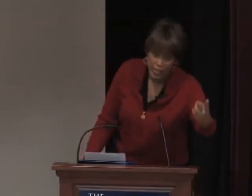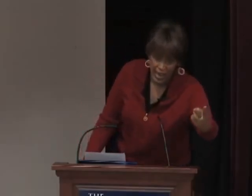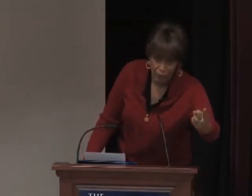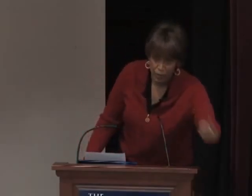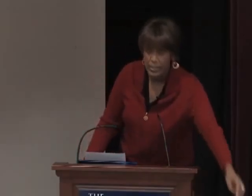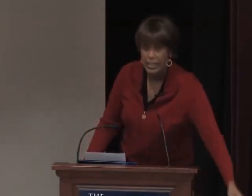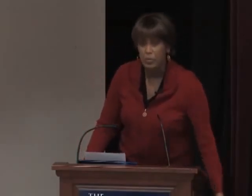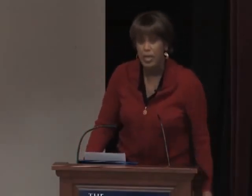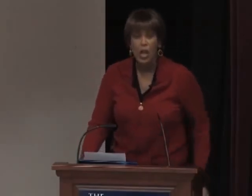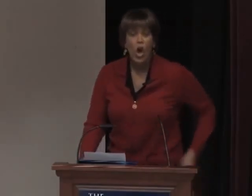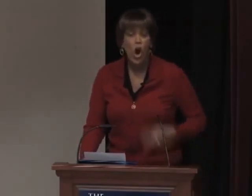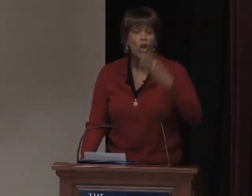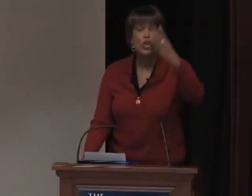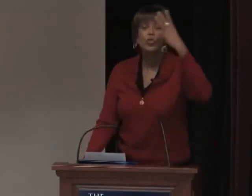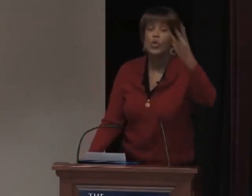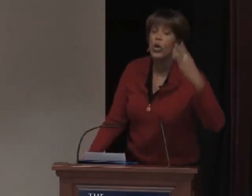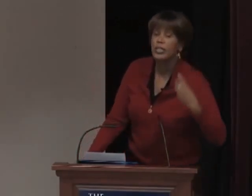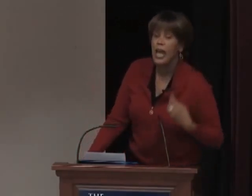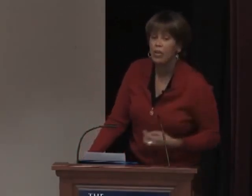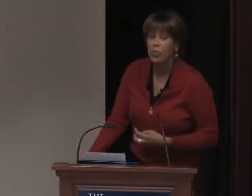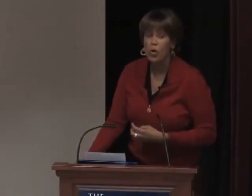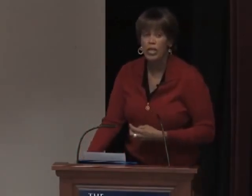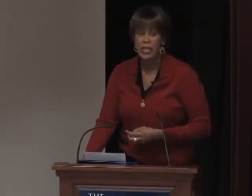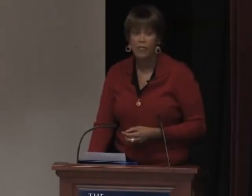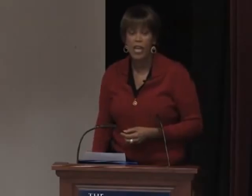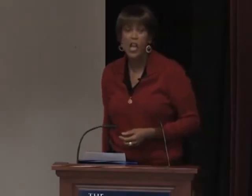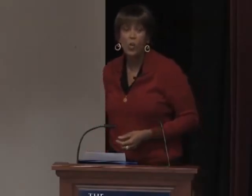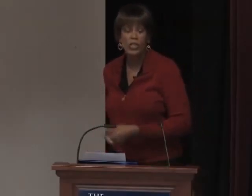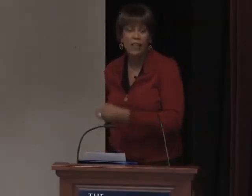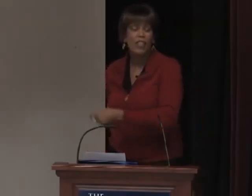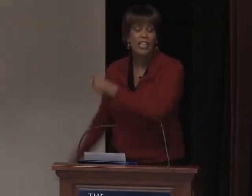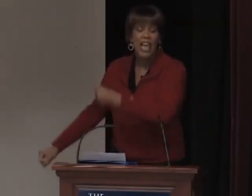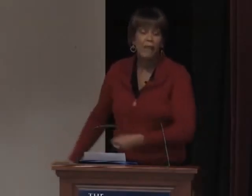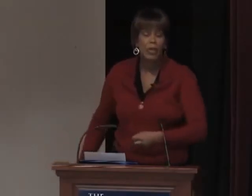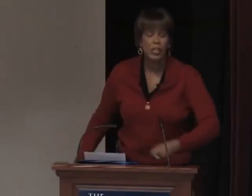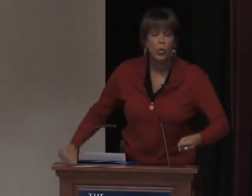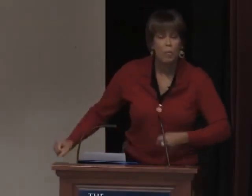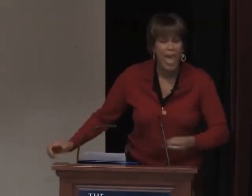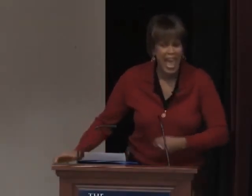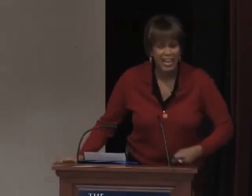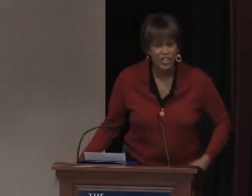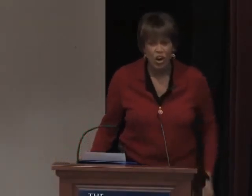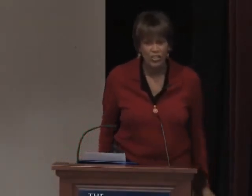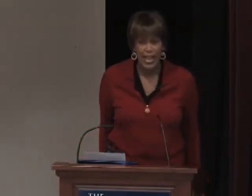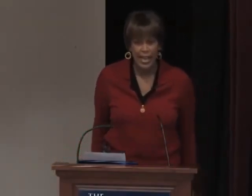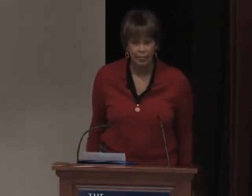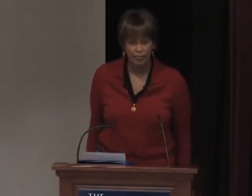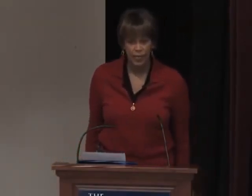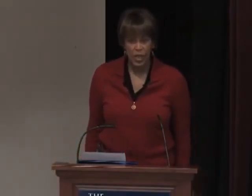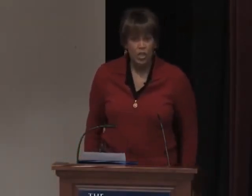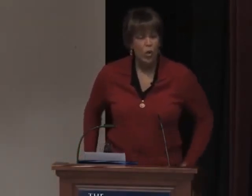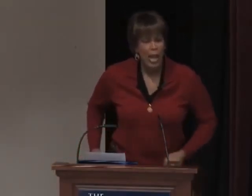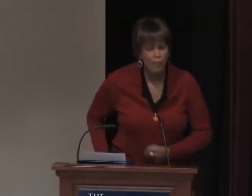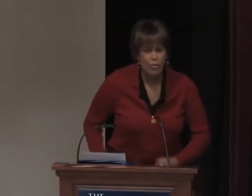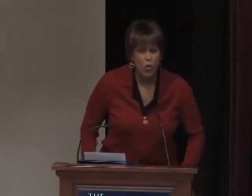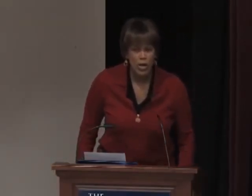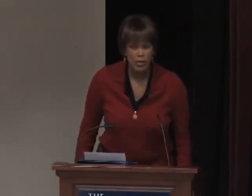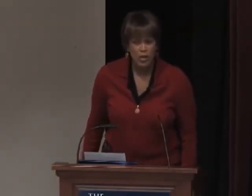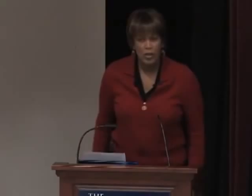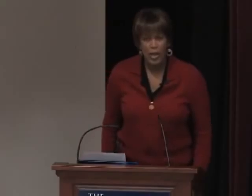heard these Africans speak. All you knew on Saturday morning TV was that these Africans were mad at Tarzan. So